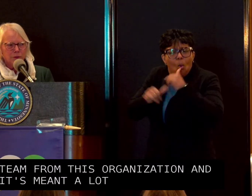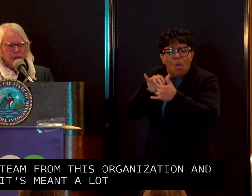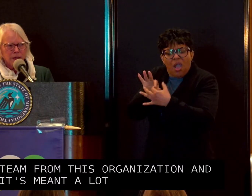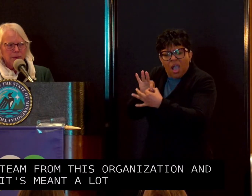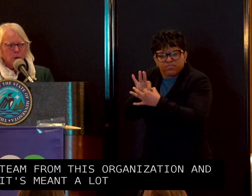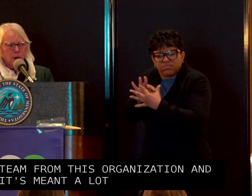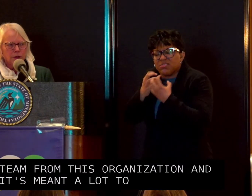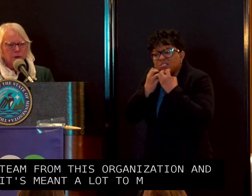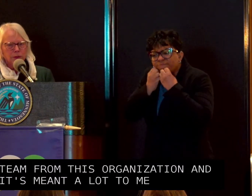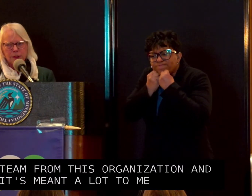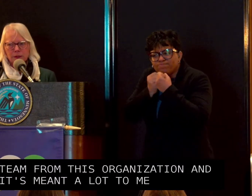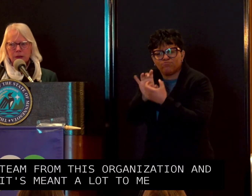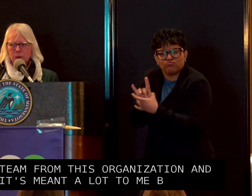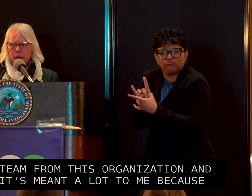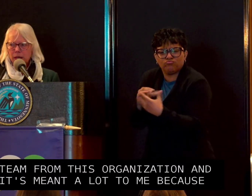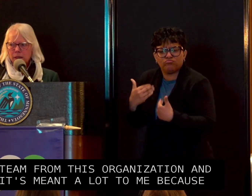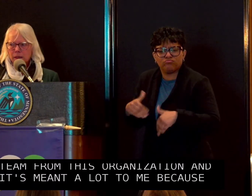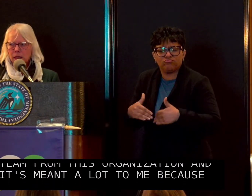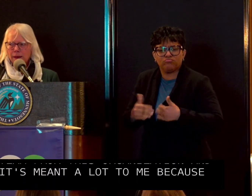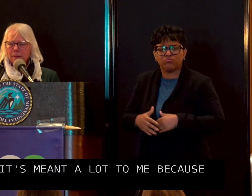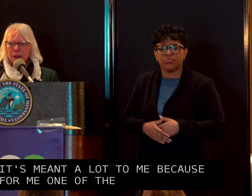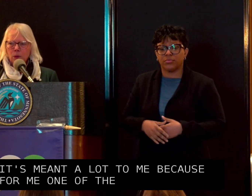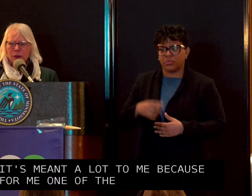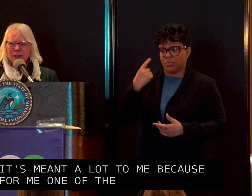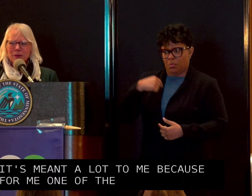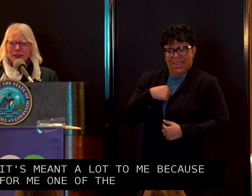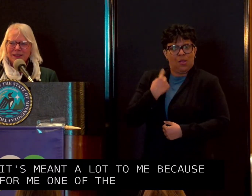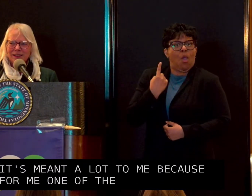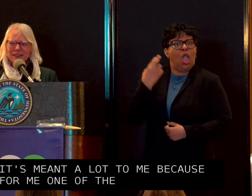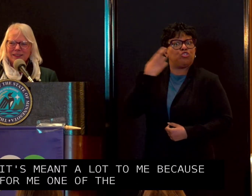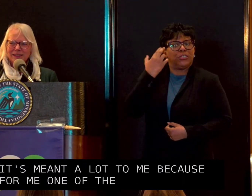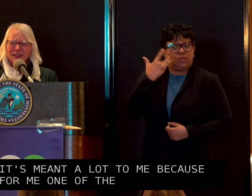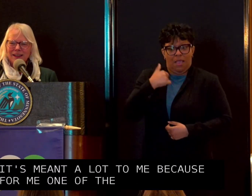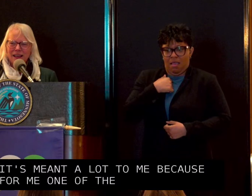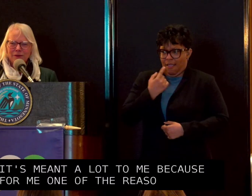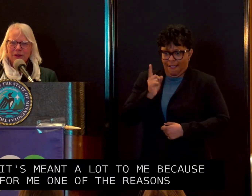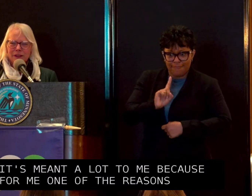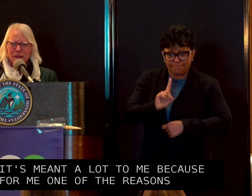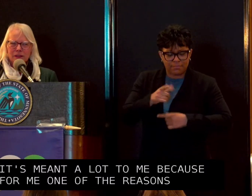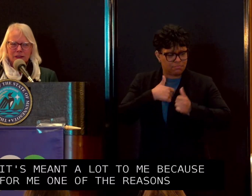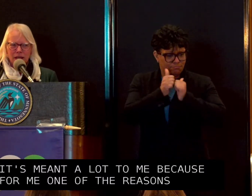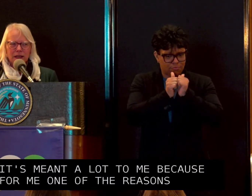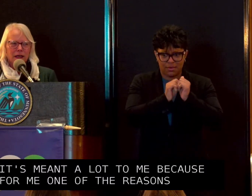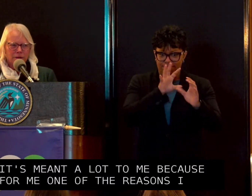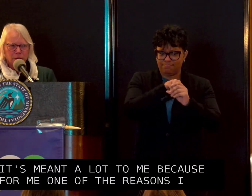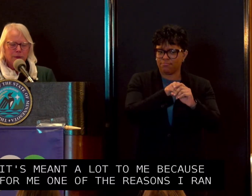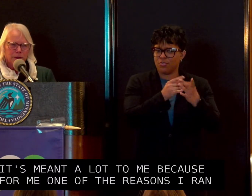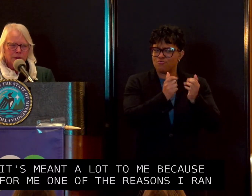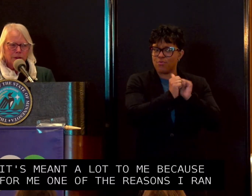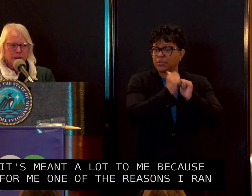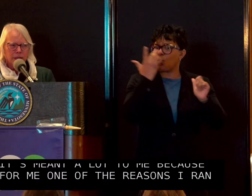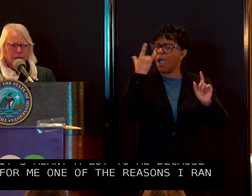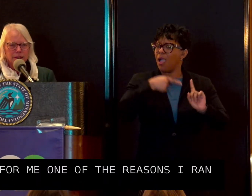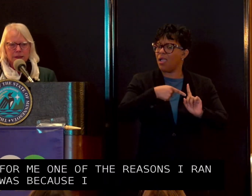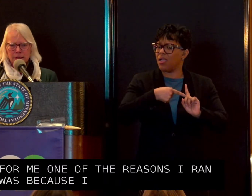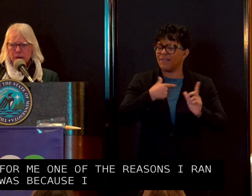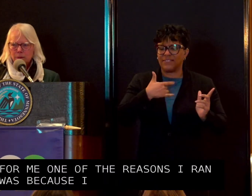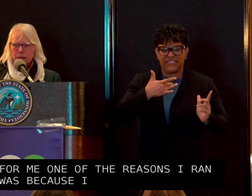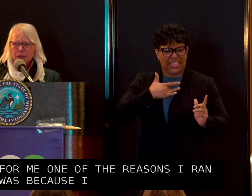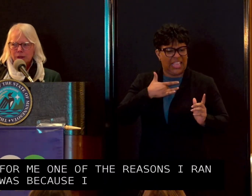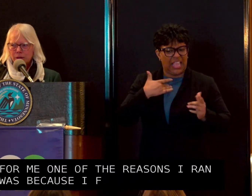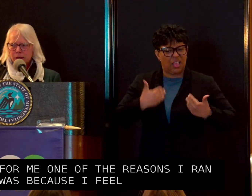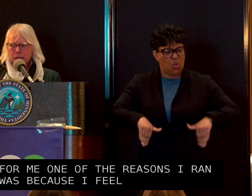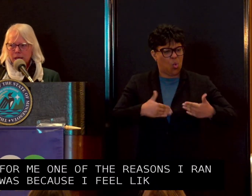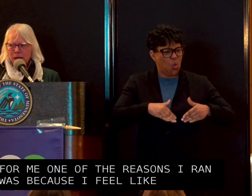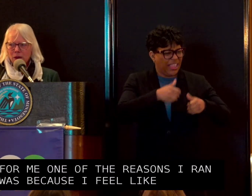because for me, one of the reasons I ran was because I feel like every person in the state